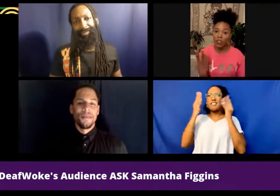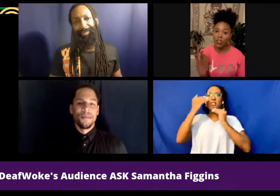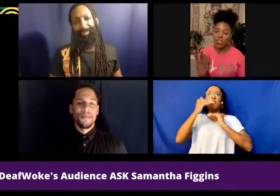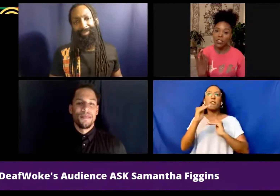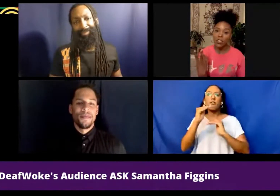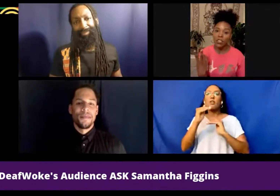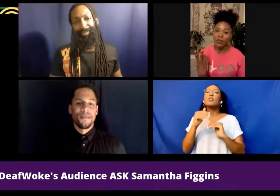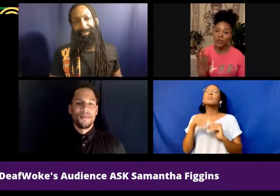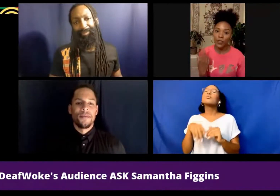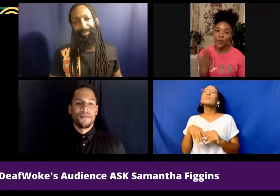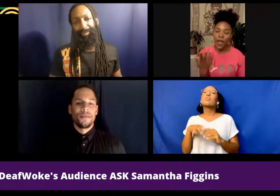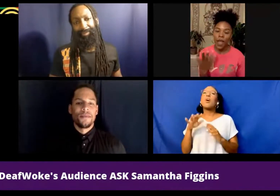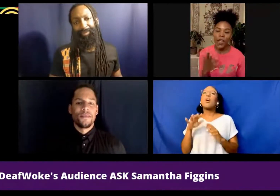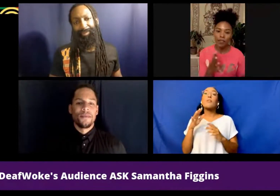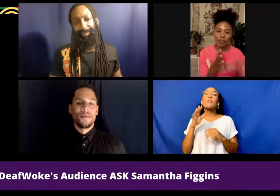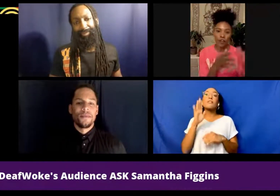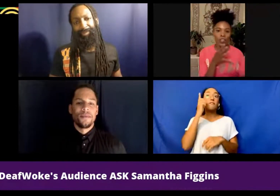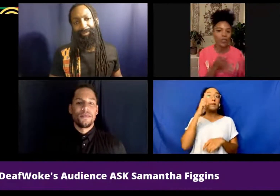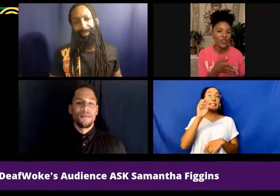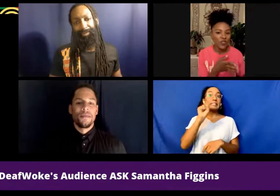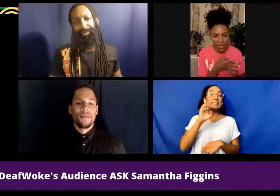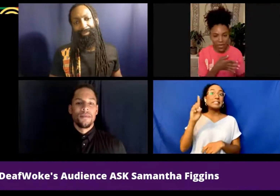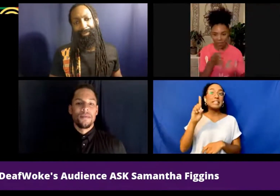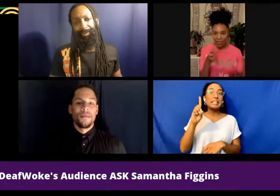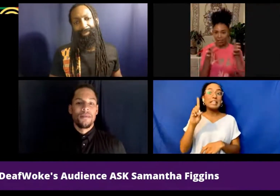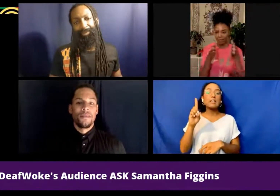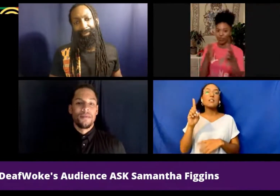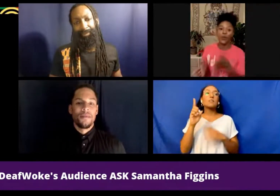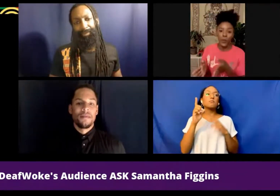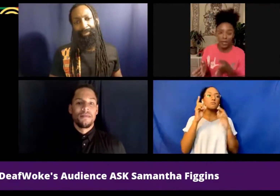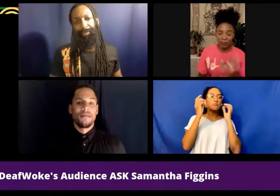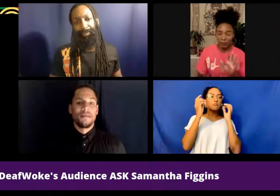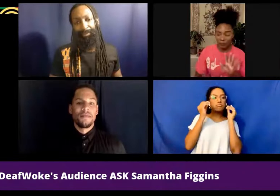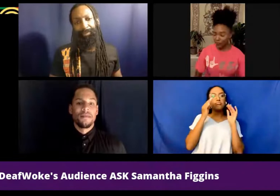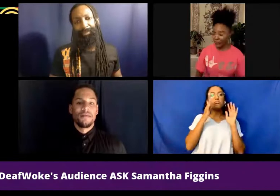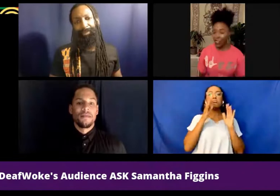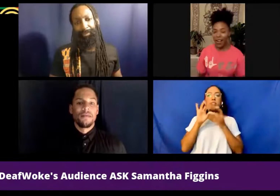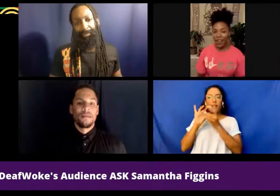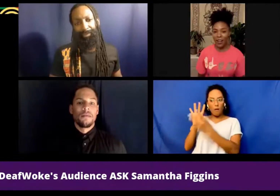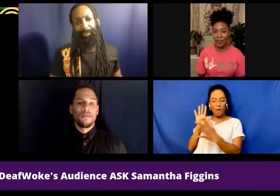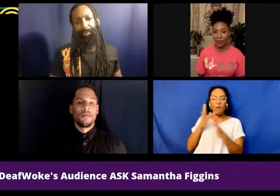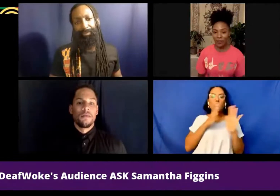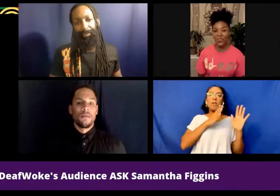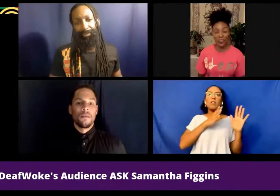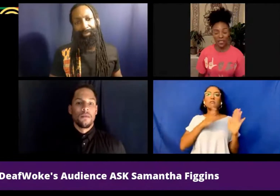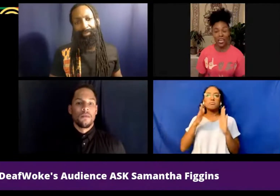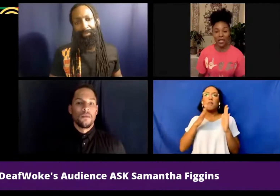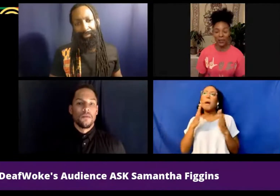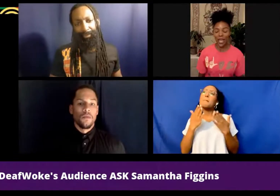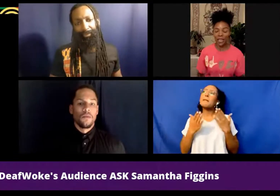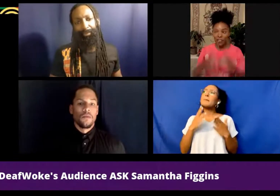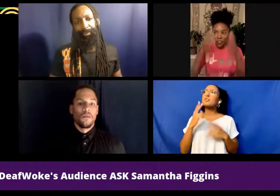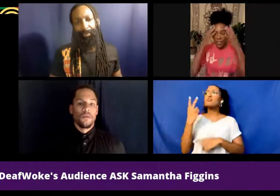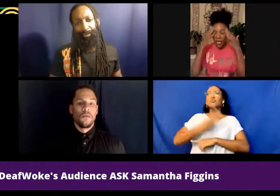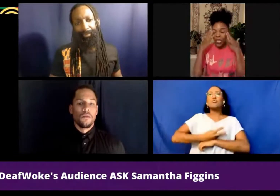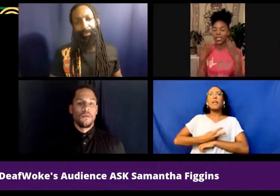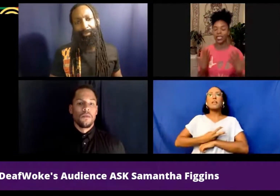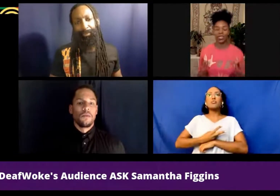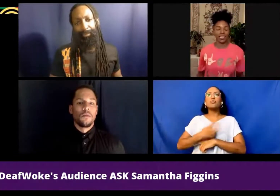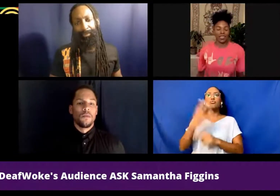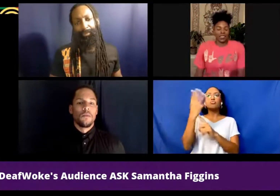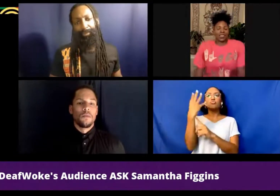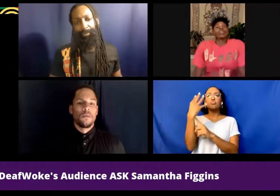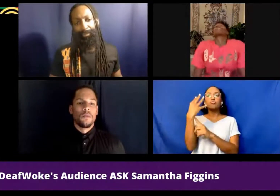days, honestly, to film that and create the movement and film it. So yeah, it was kind of just